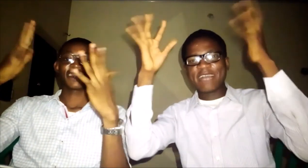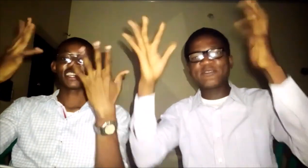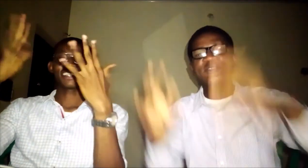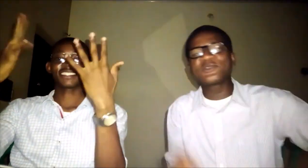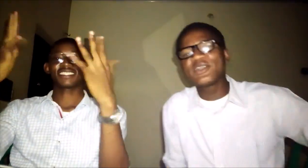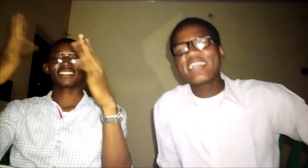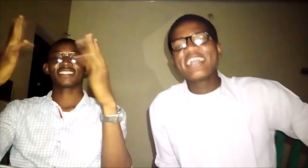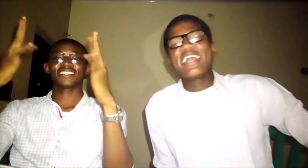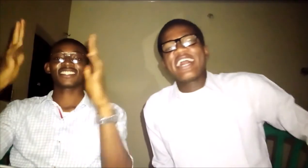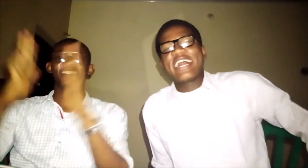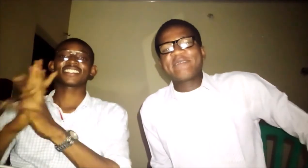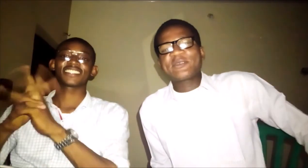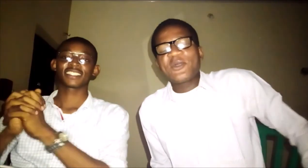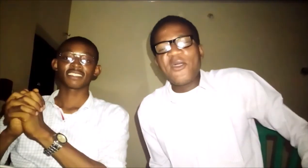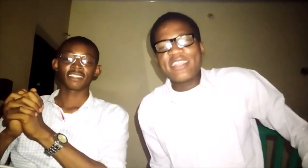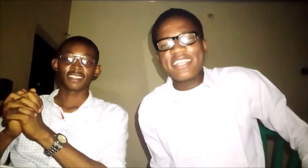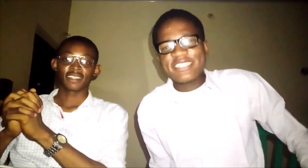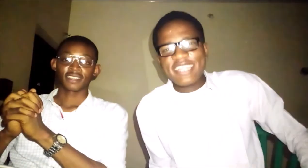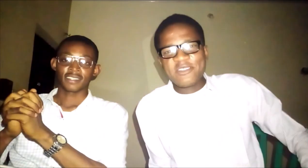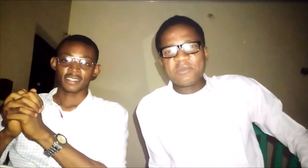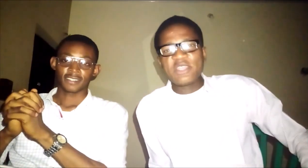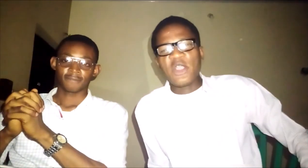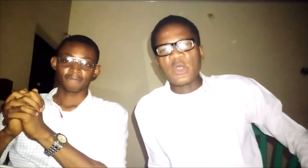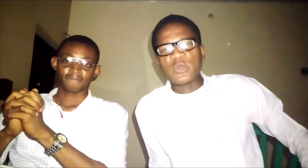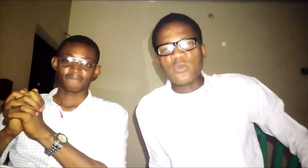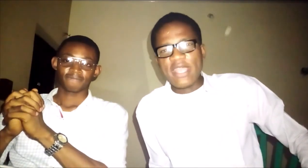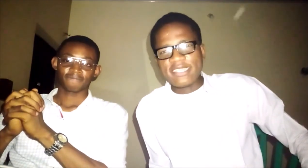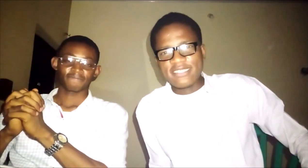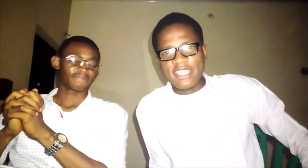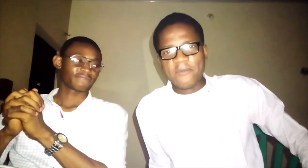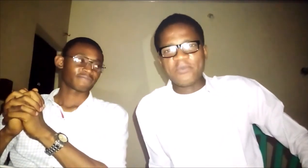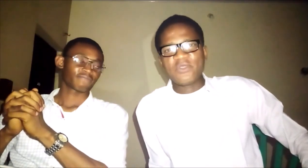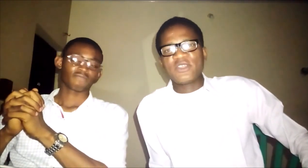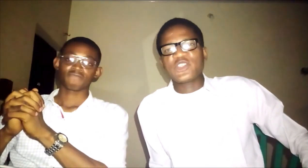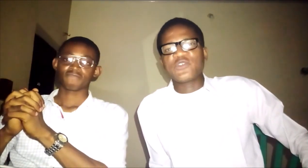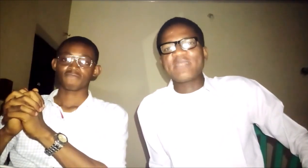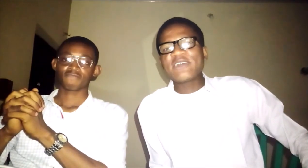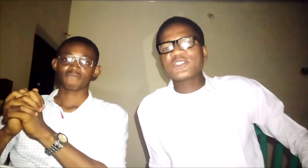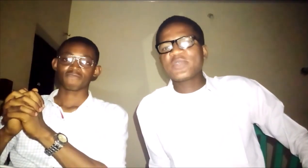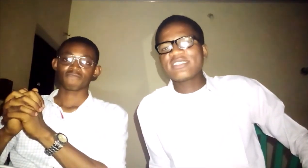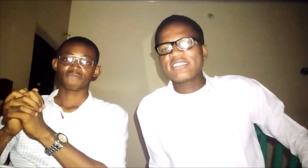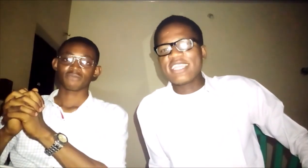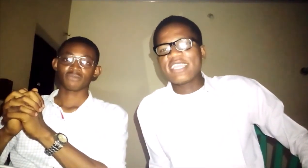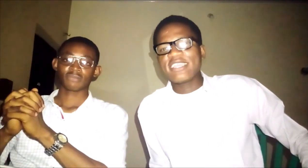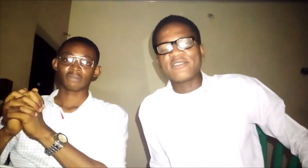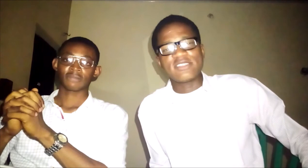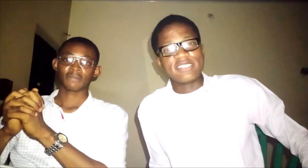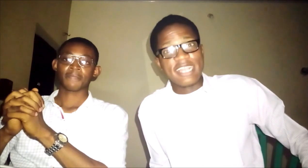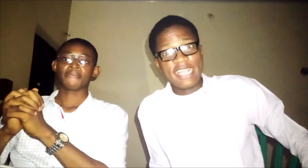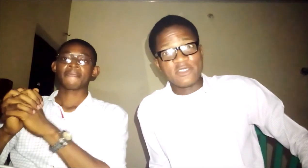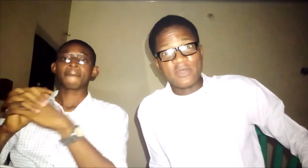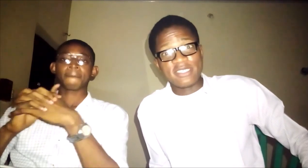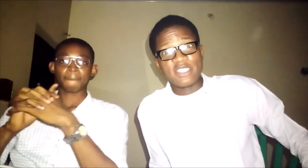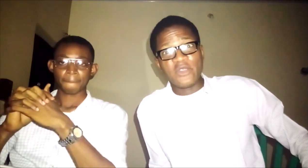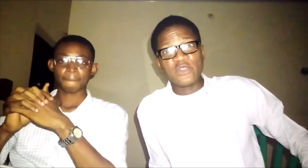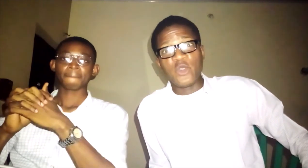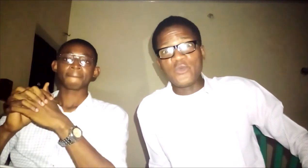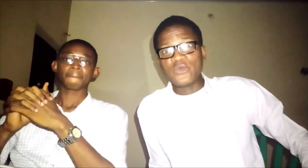for you. So the next class will be on Wednesday. So from now to Wednesday, till the class on Wednesday, we're going to open